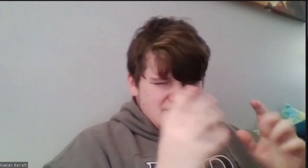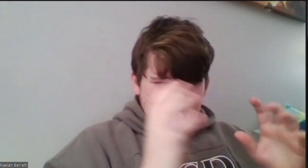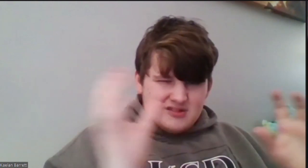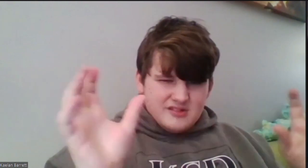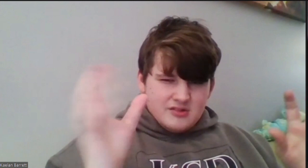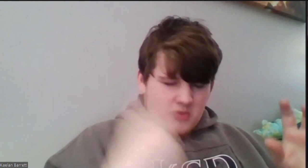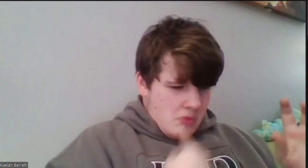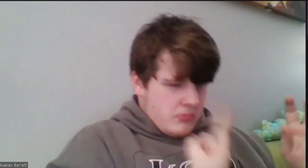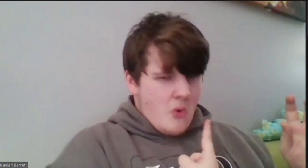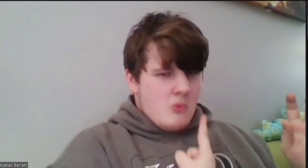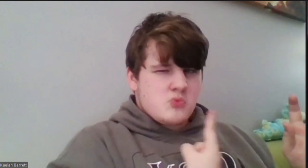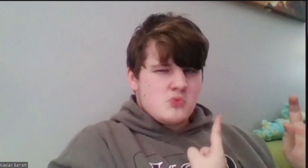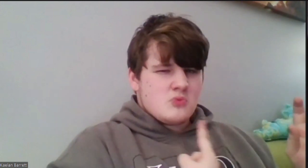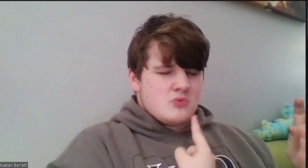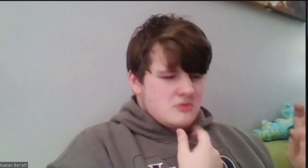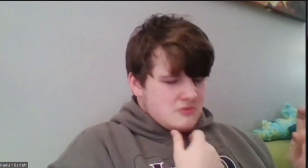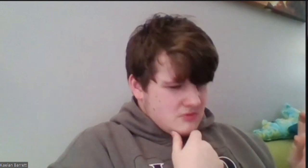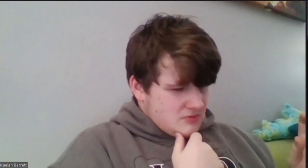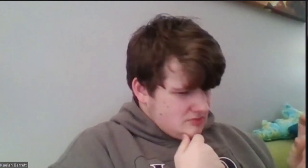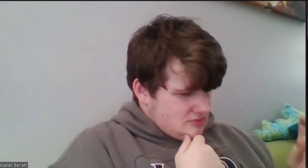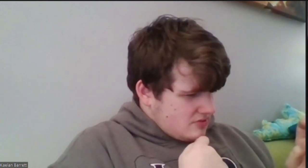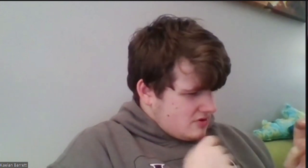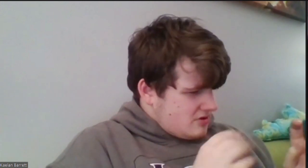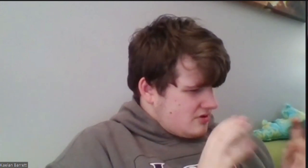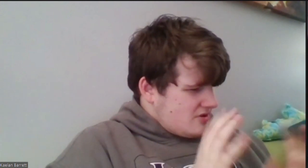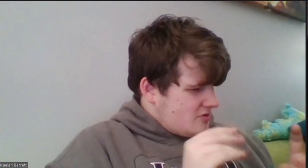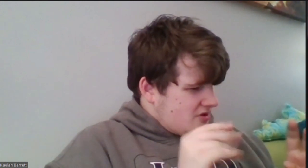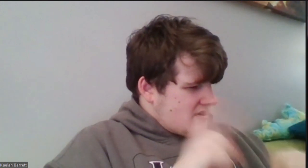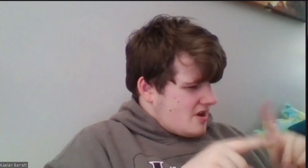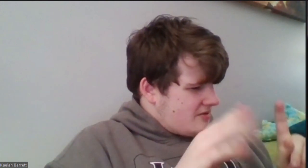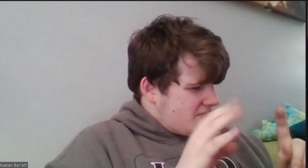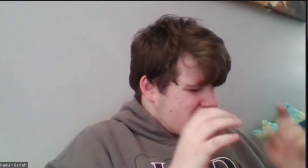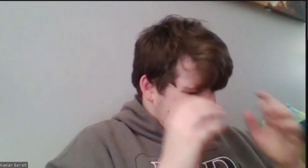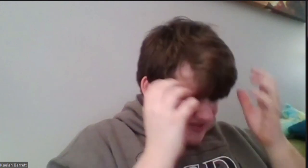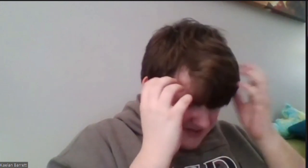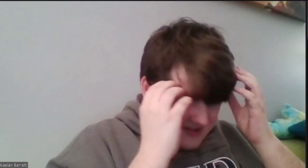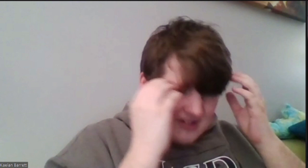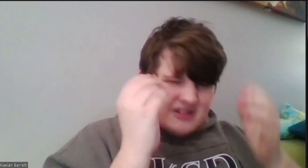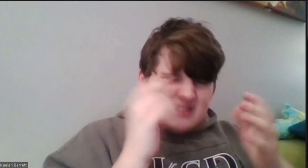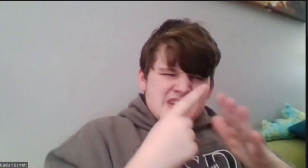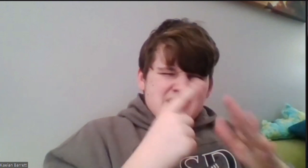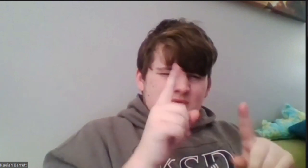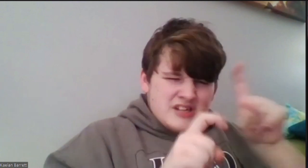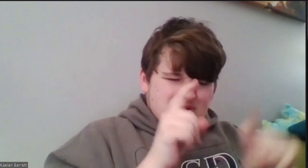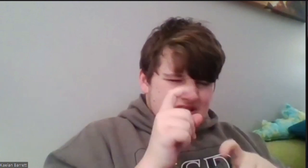So he sees everyone having their family and friends together on Christmas. He's realizing that he's all alone